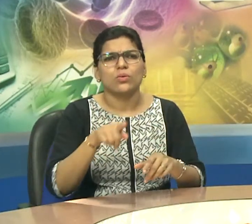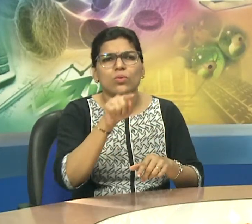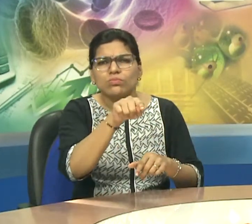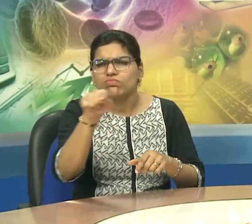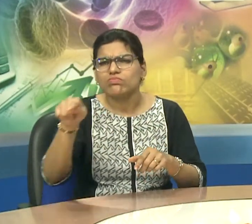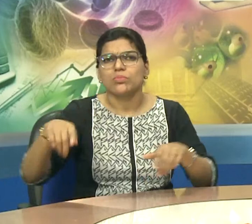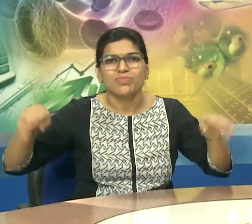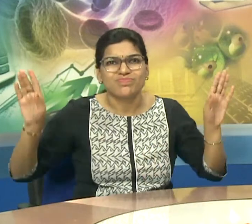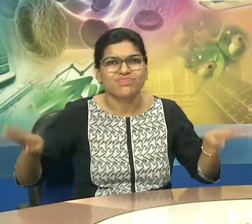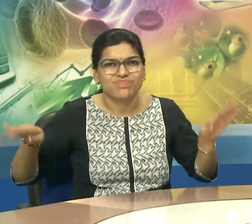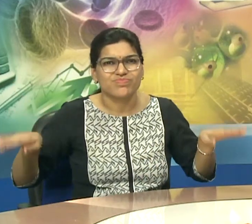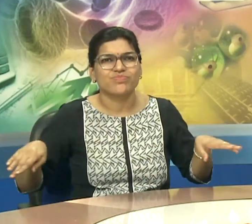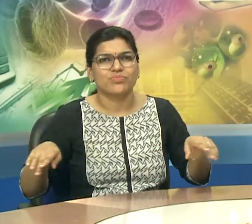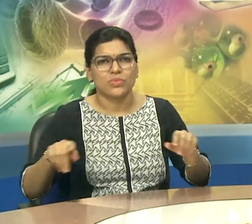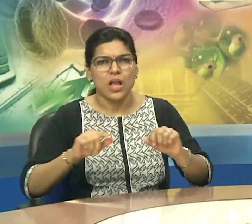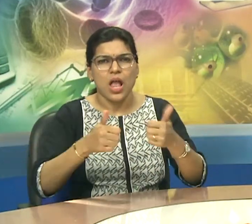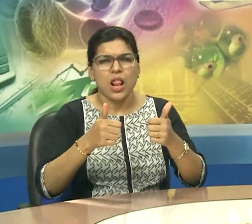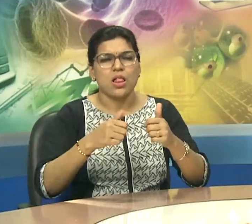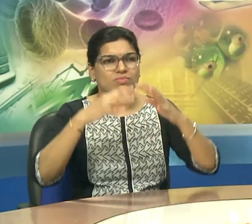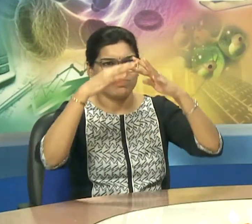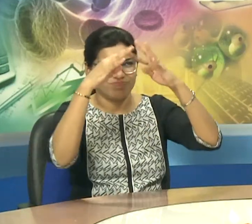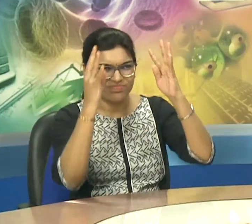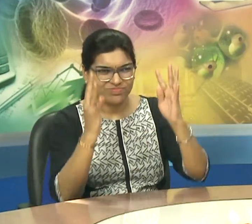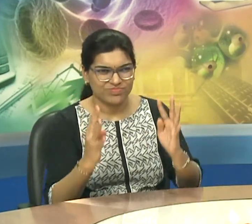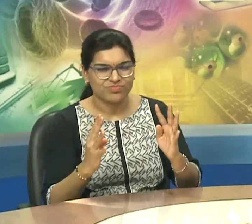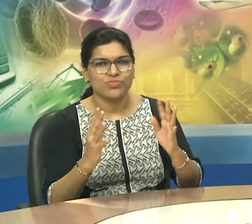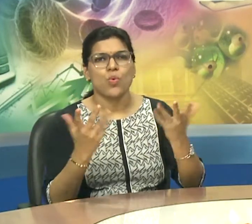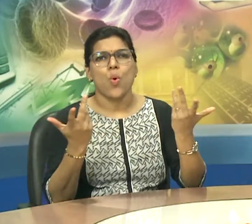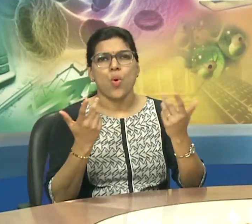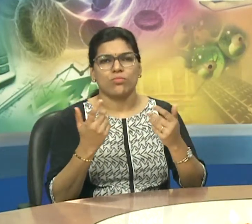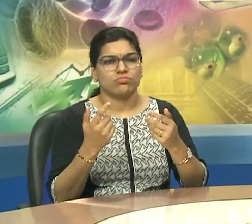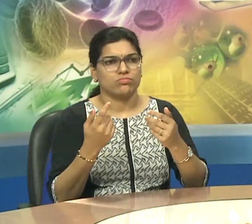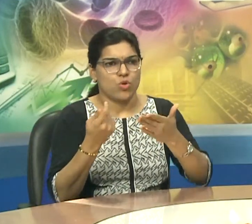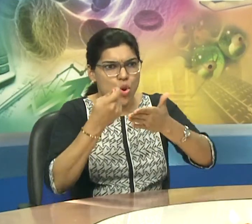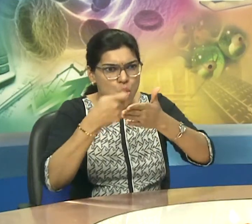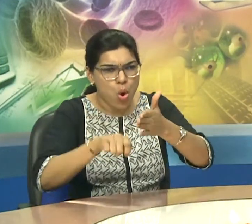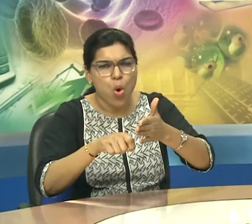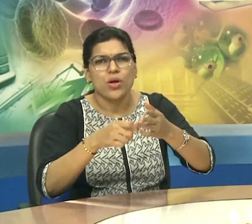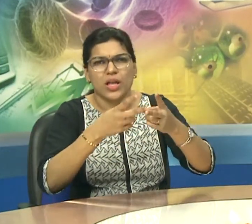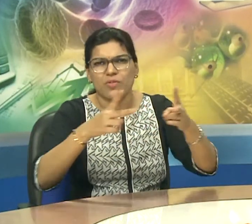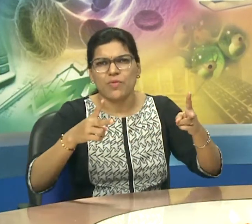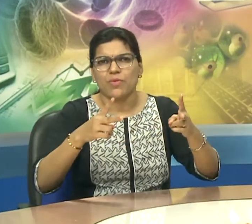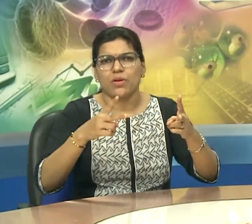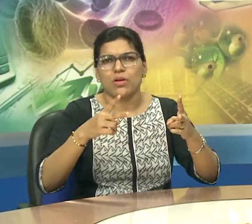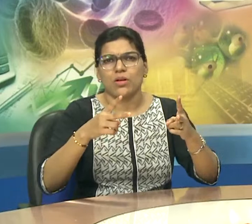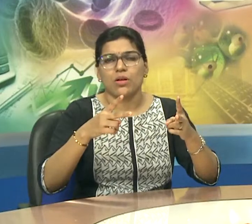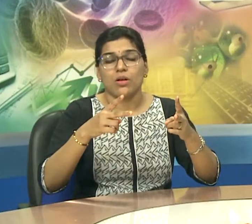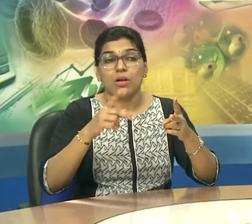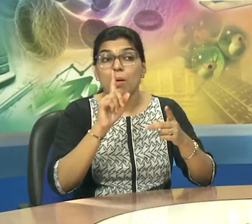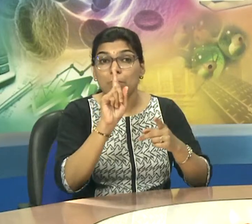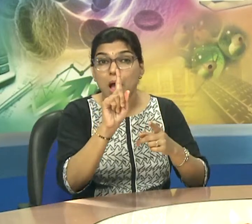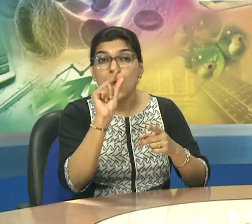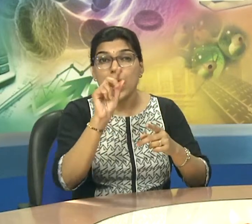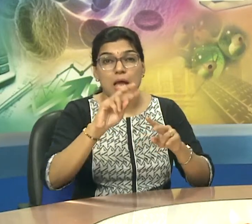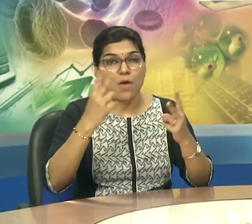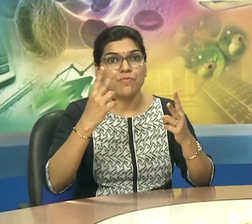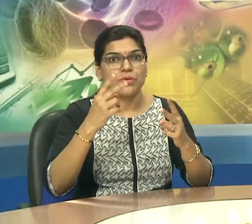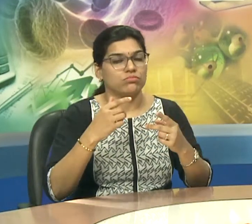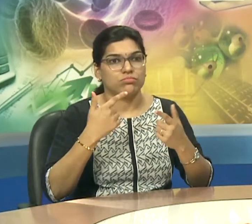illegal to keep any bird in a cage or at